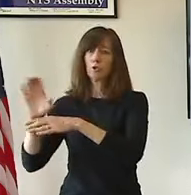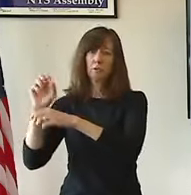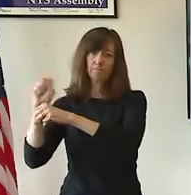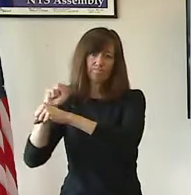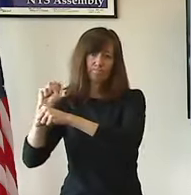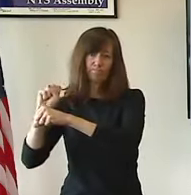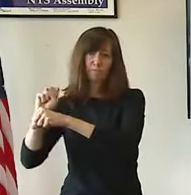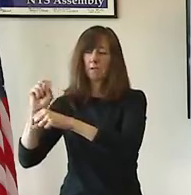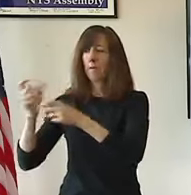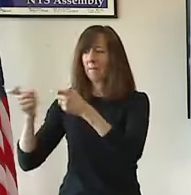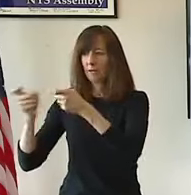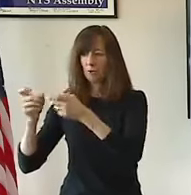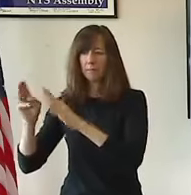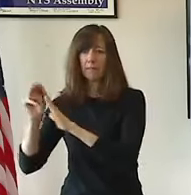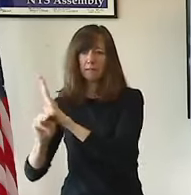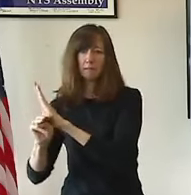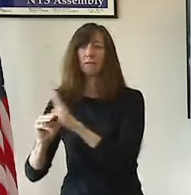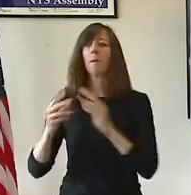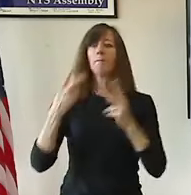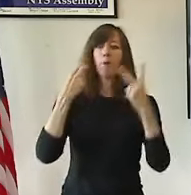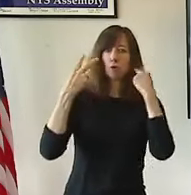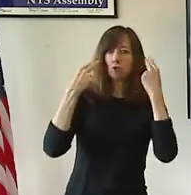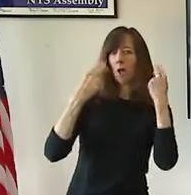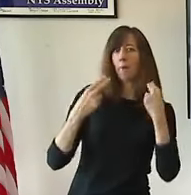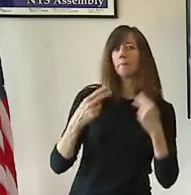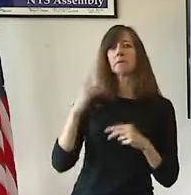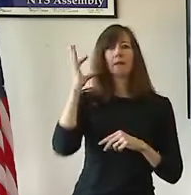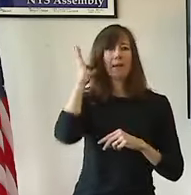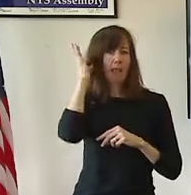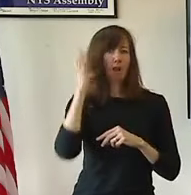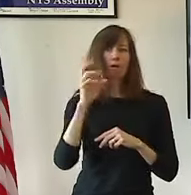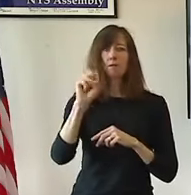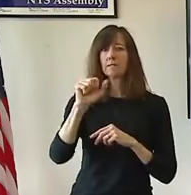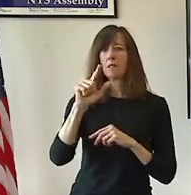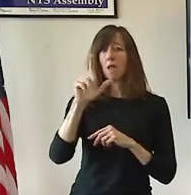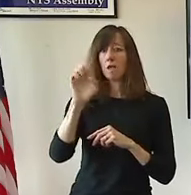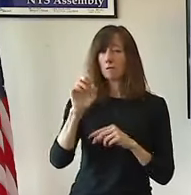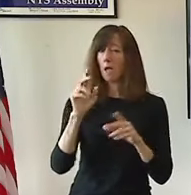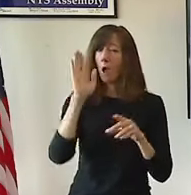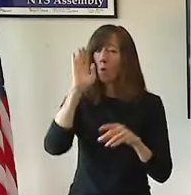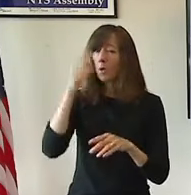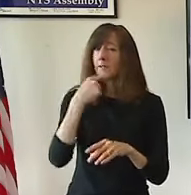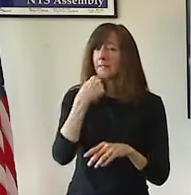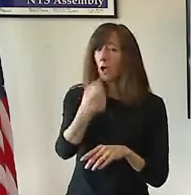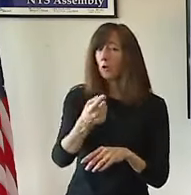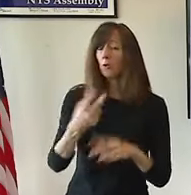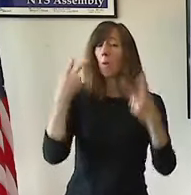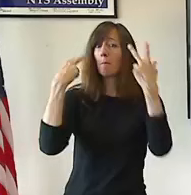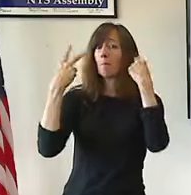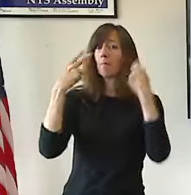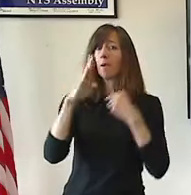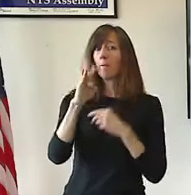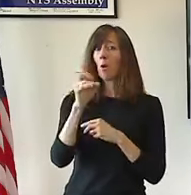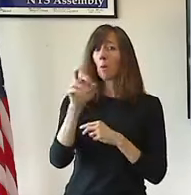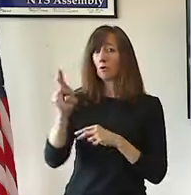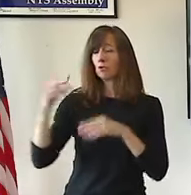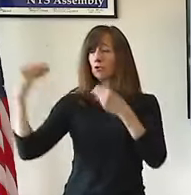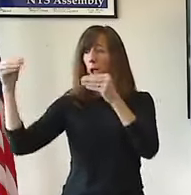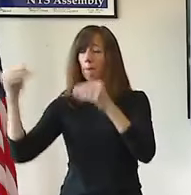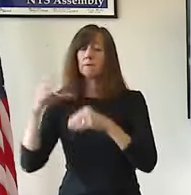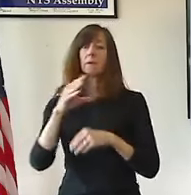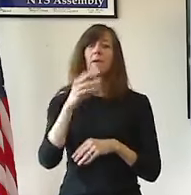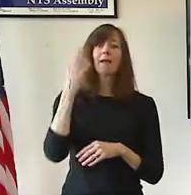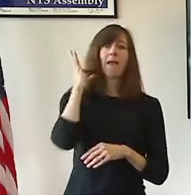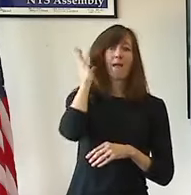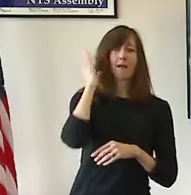and barbershops. I will tell you up front that category, hair salons and barbershops, there's a high bar that the states has set. I